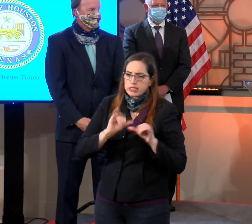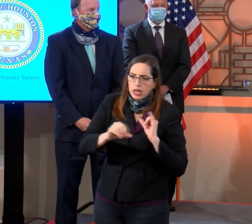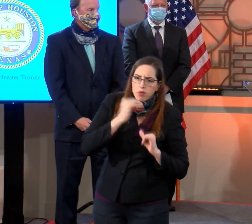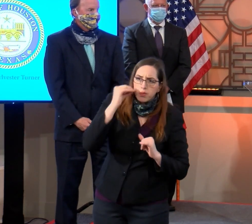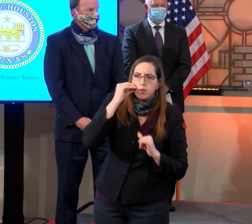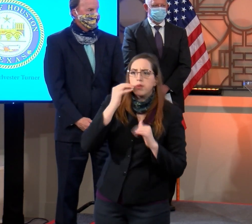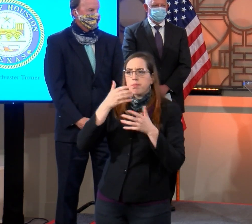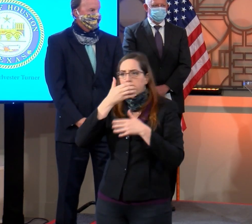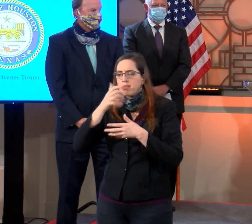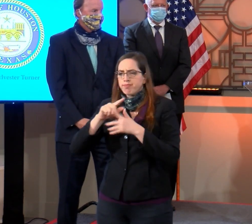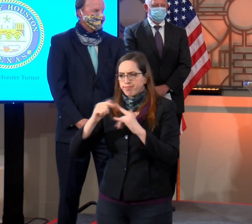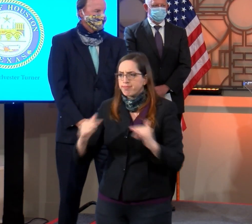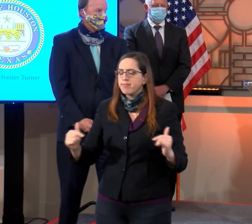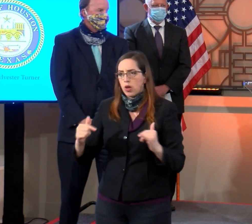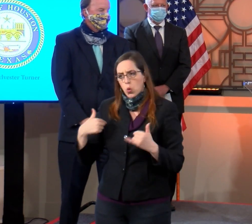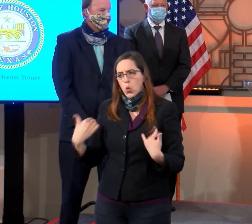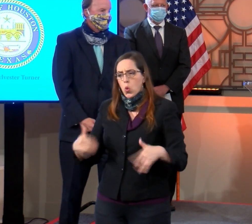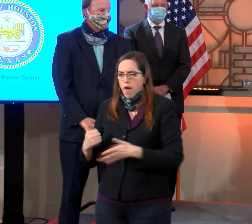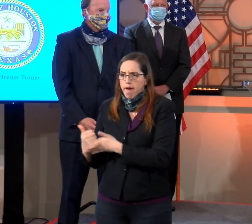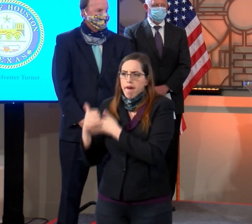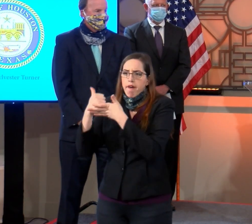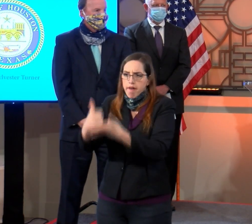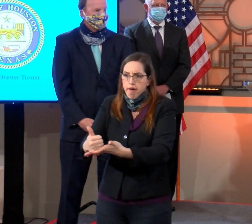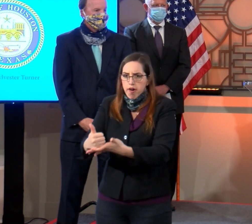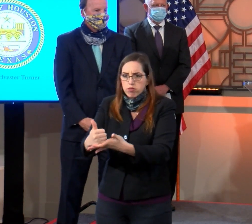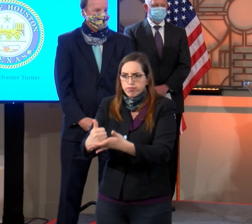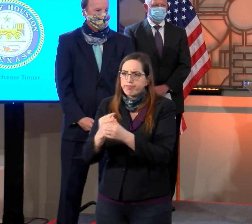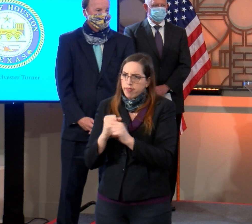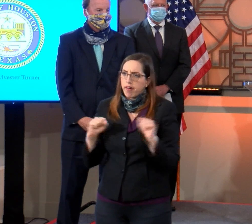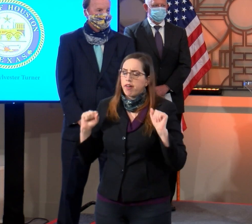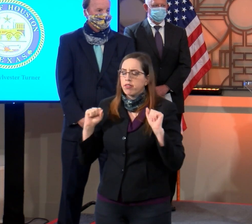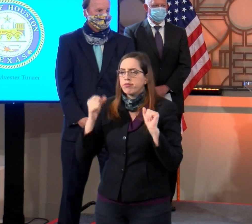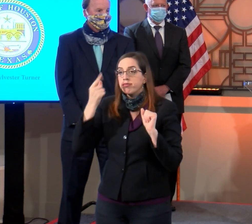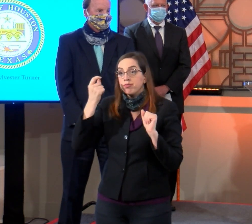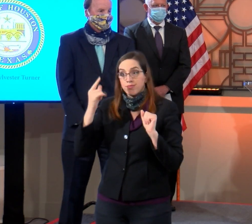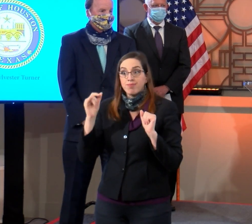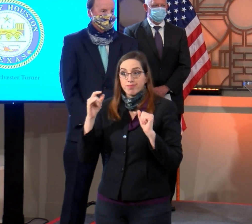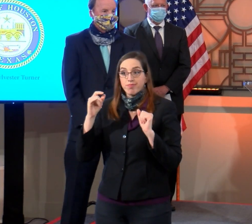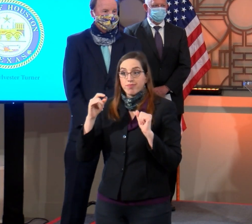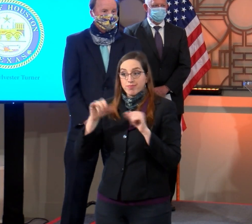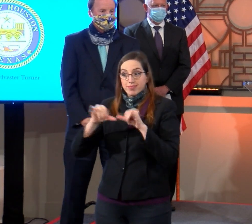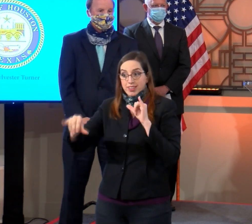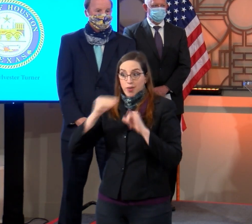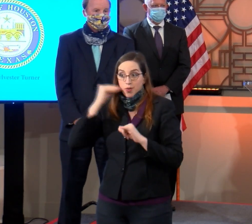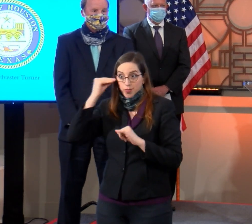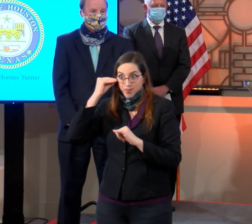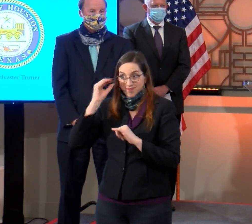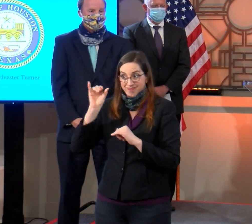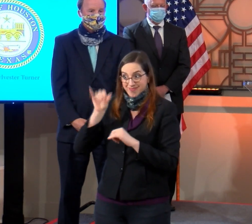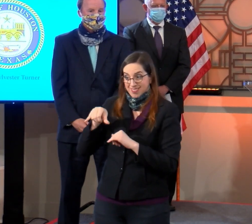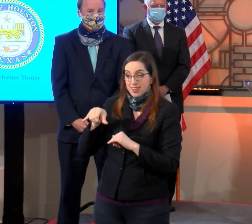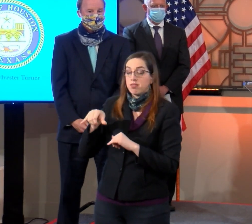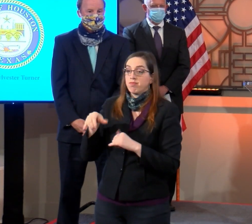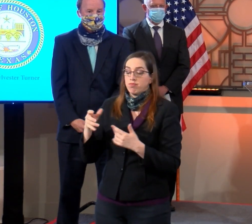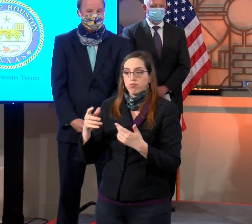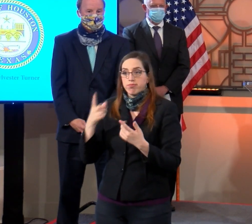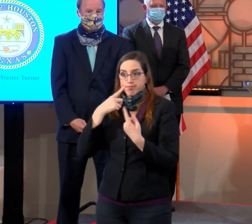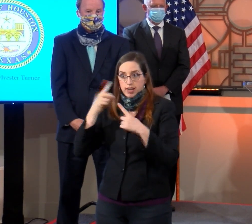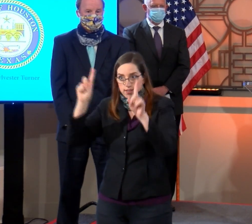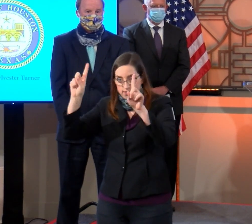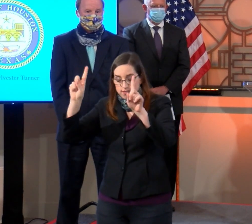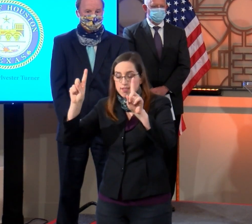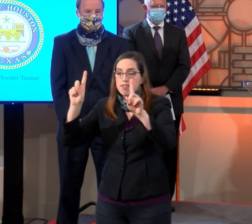And I think we can agree that the stay-home orders, for example, working,